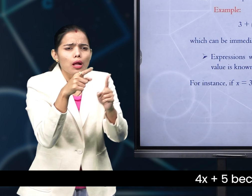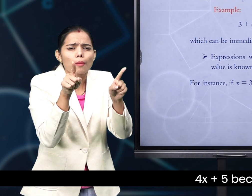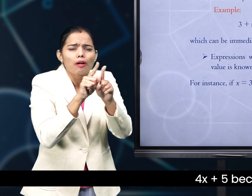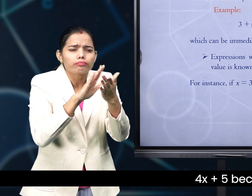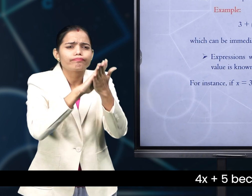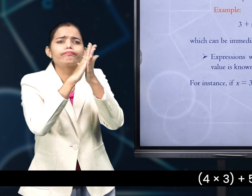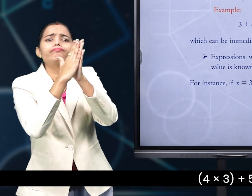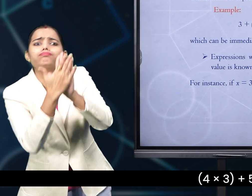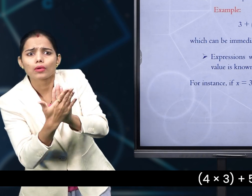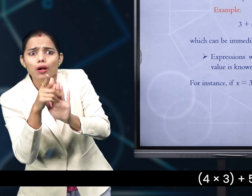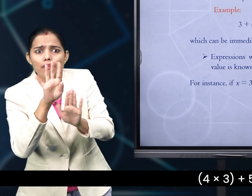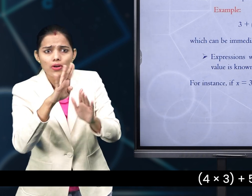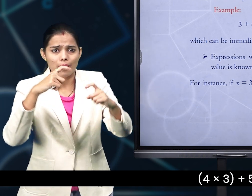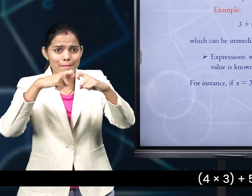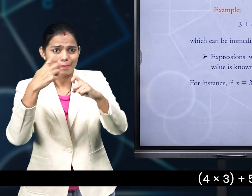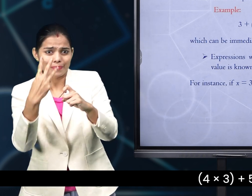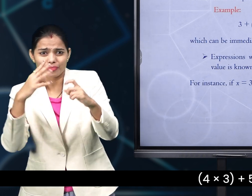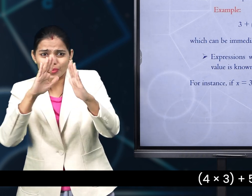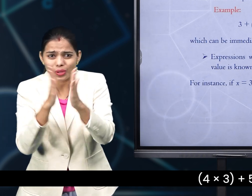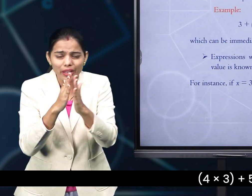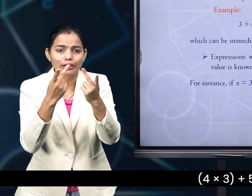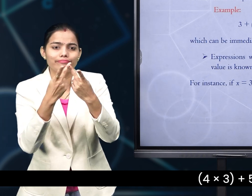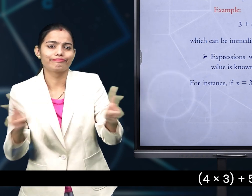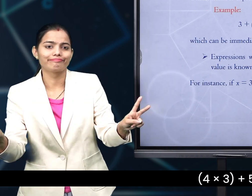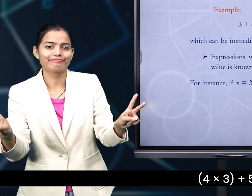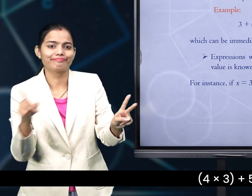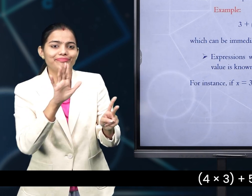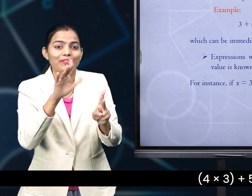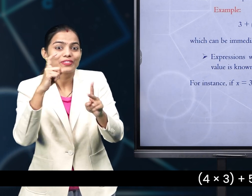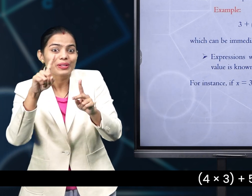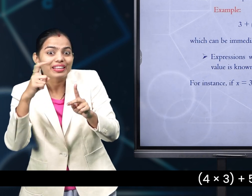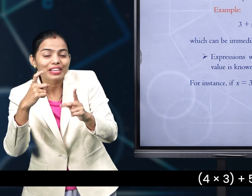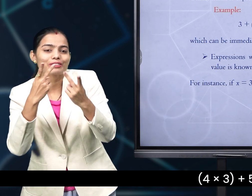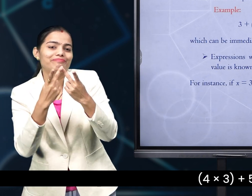becomes 4 into 3 plus 5 is equal to 70.